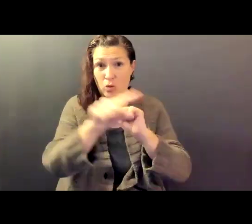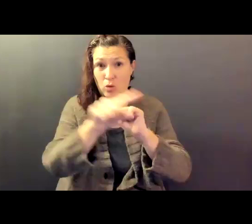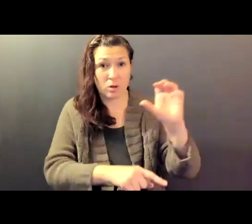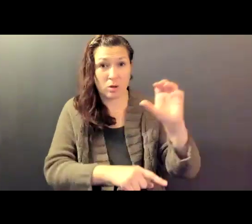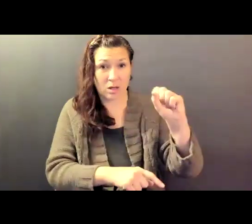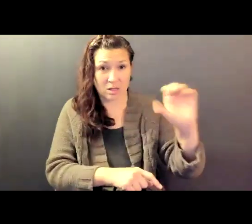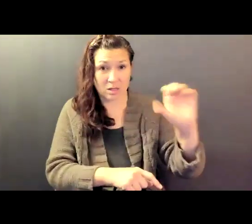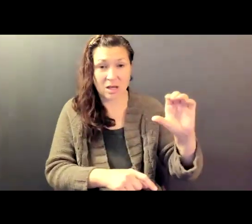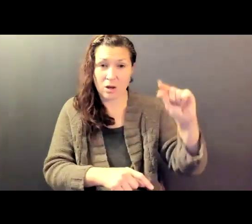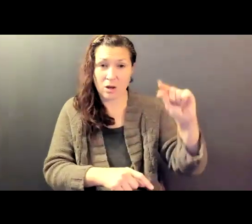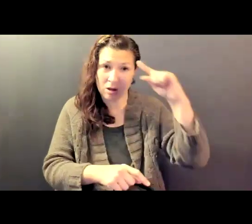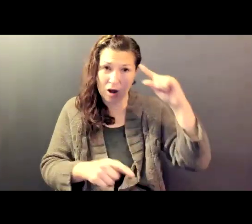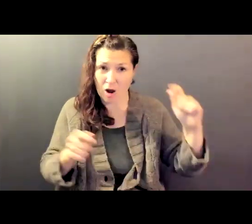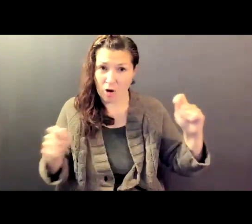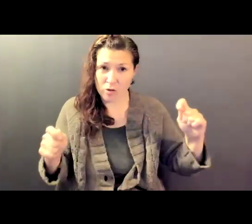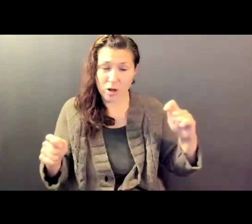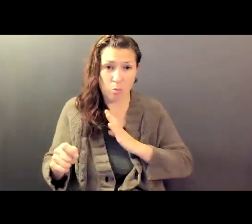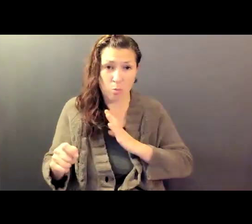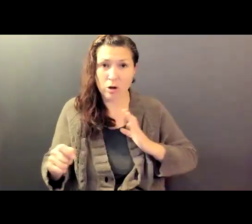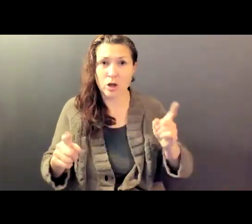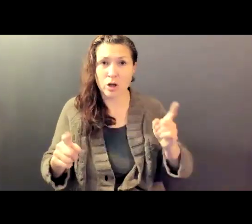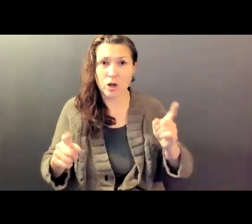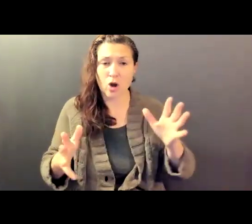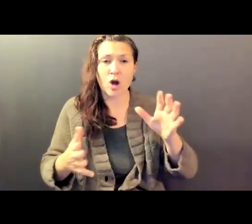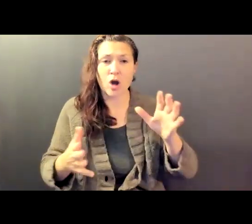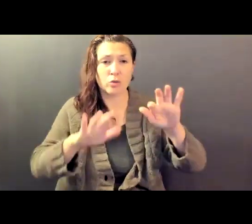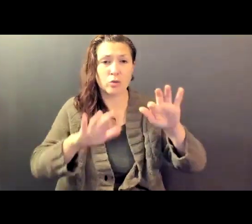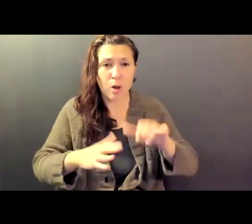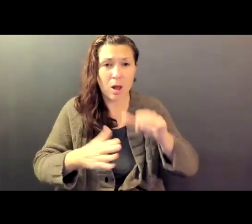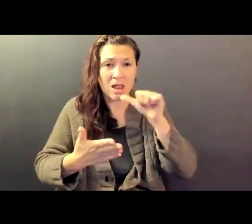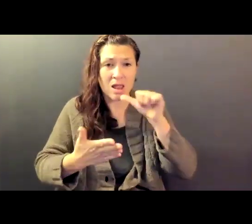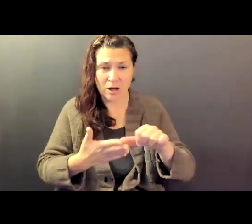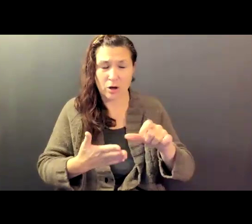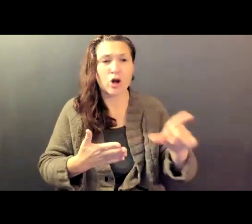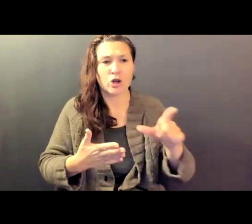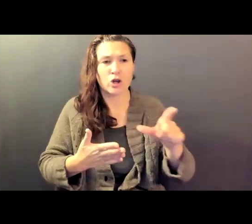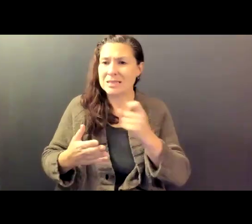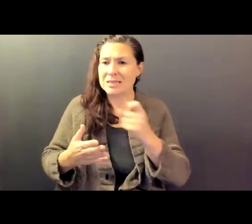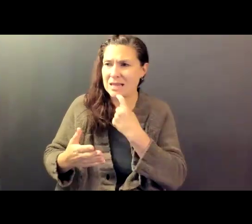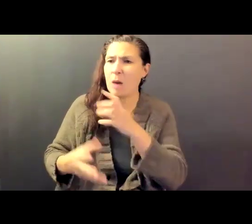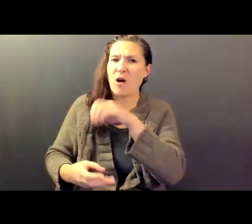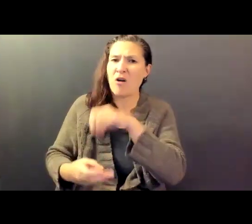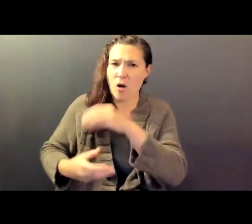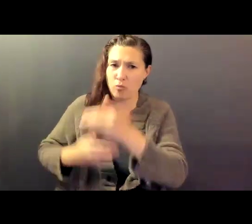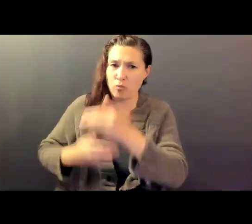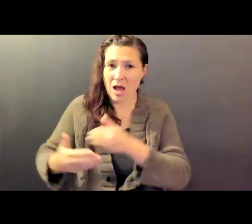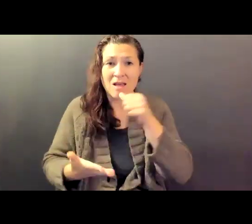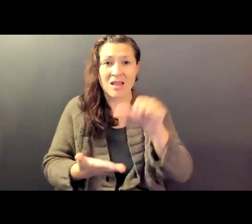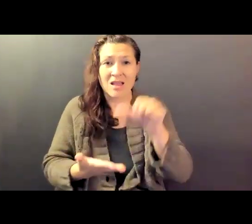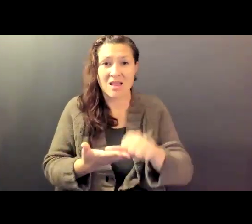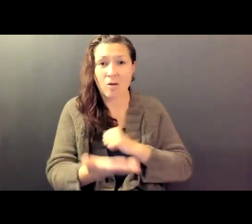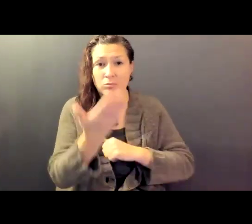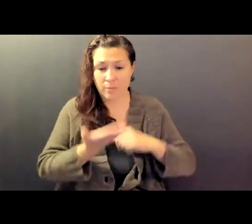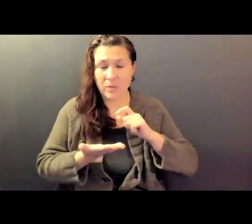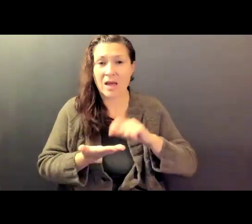they're encouraged to write a letter to attach to, there's a form they have to fill out to say they were involved in the process. And those letters provide us with